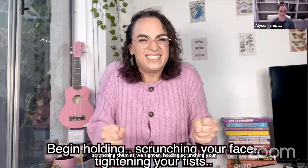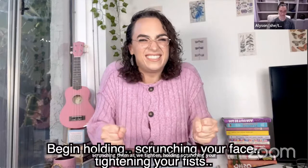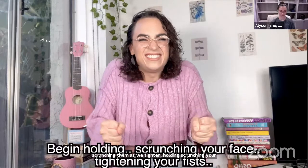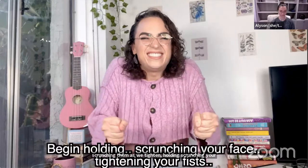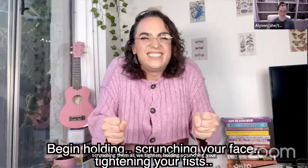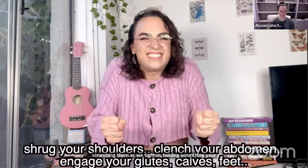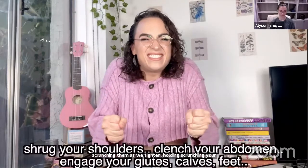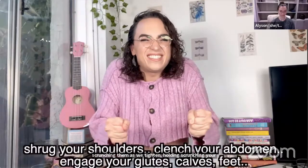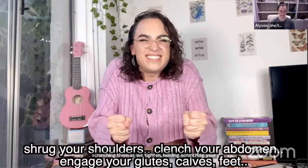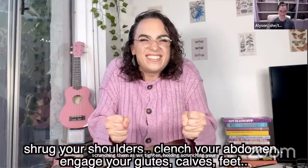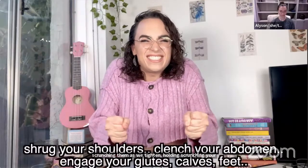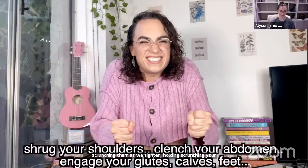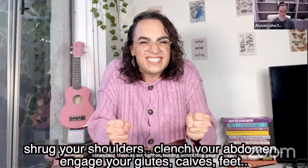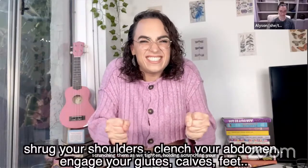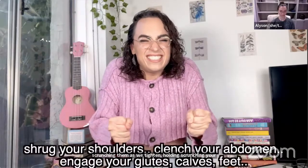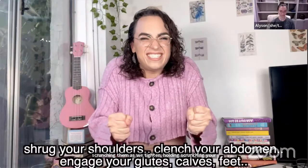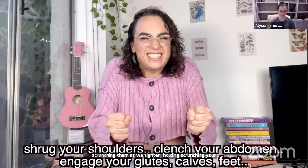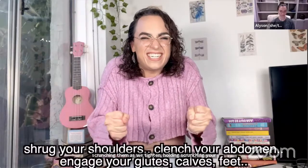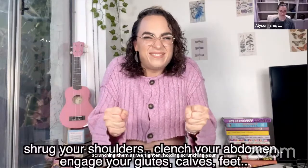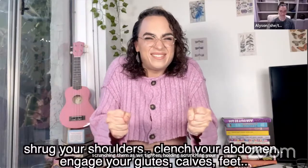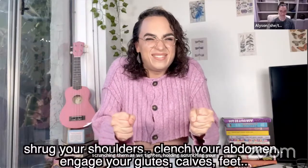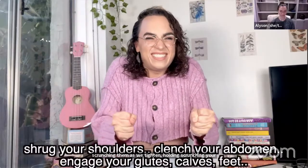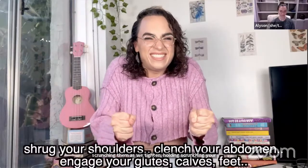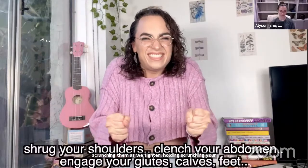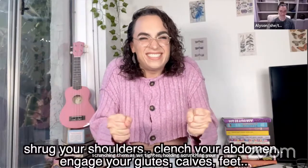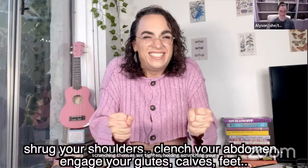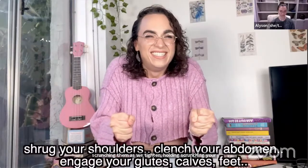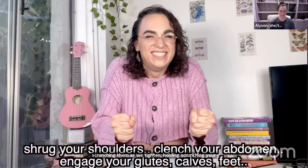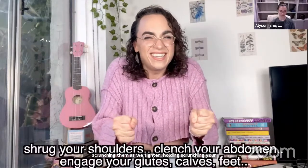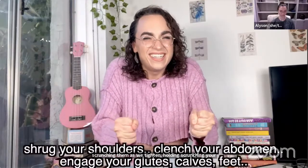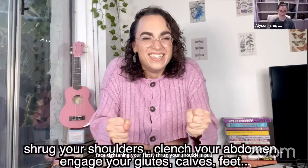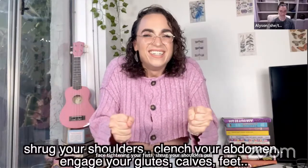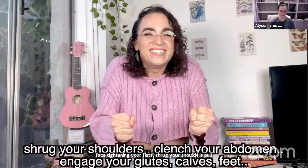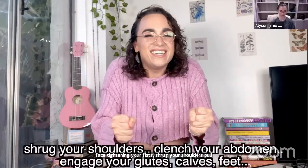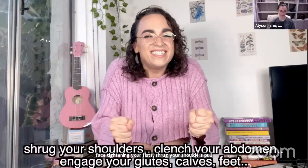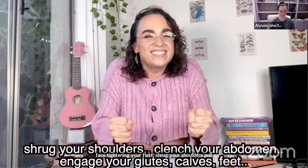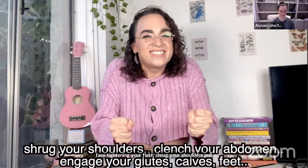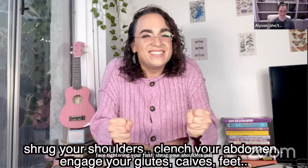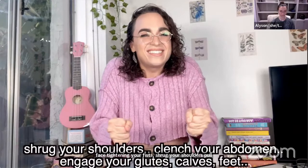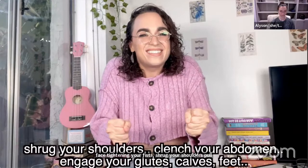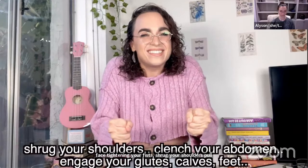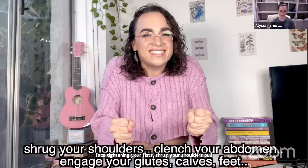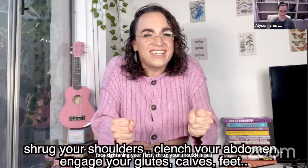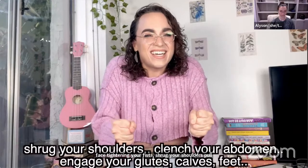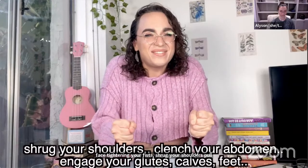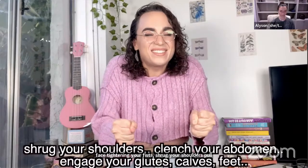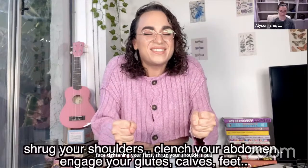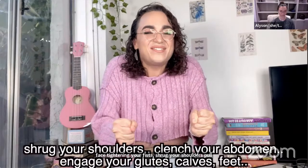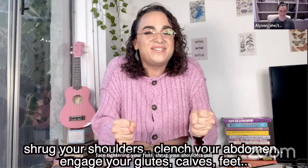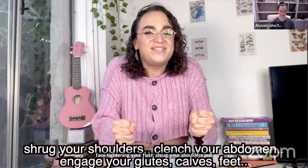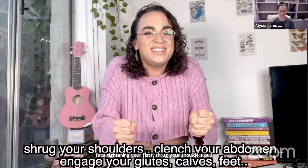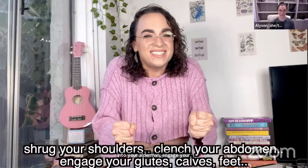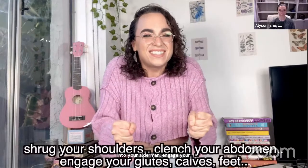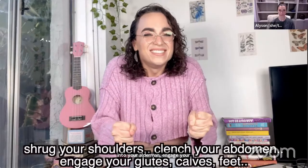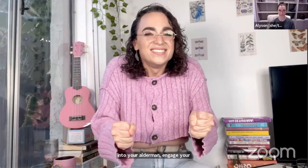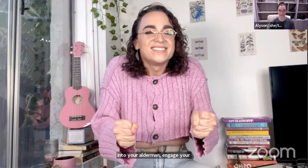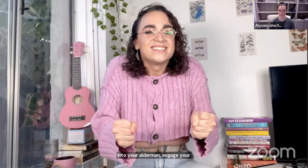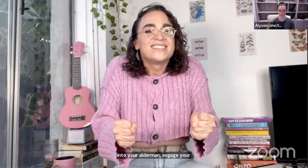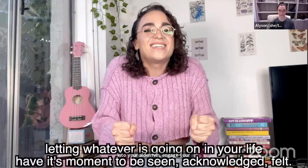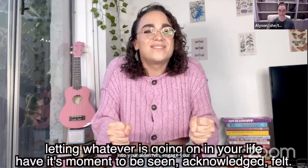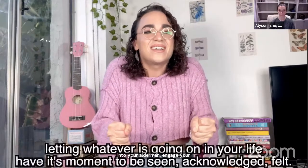fists, shrug your shoulders, clench your abdomen, engage your glutes, calves,